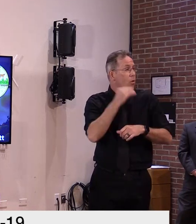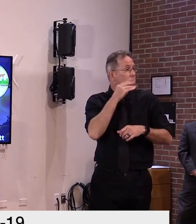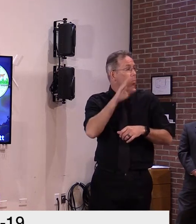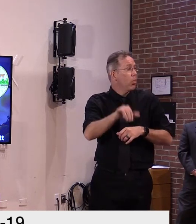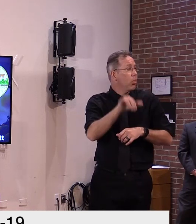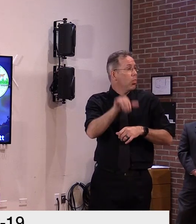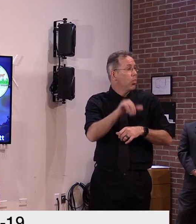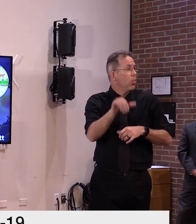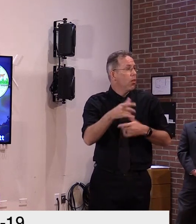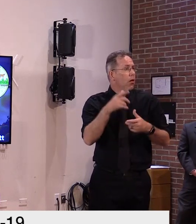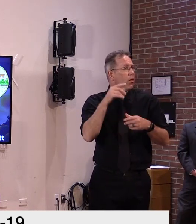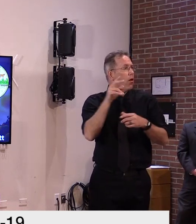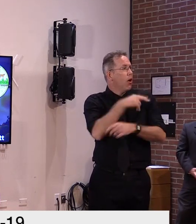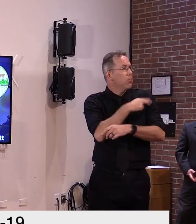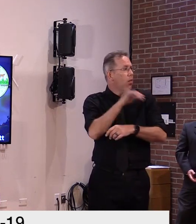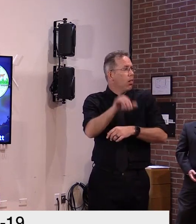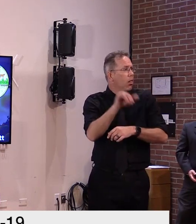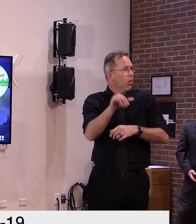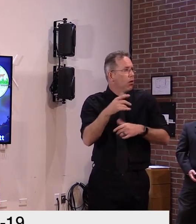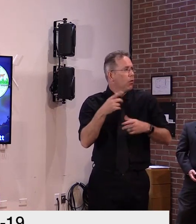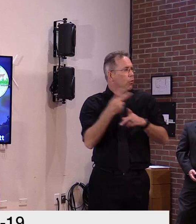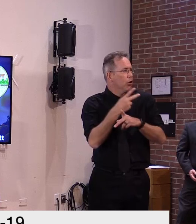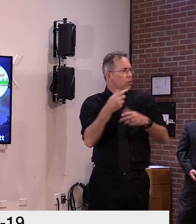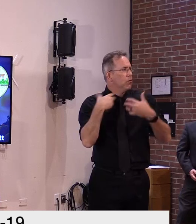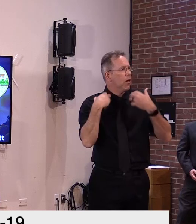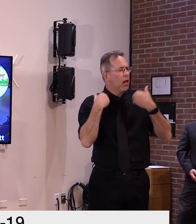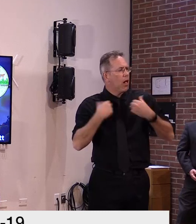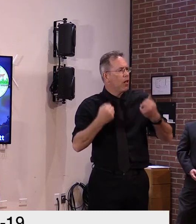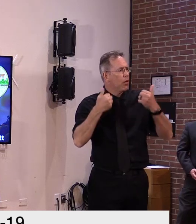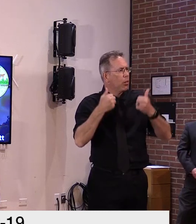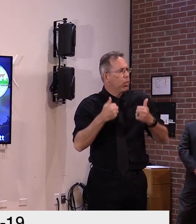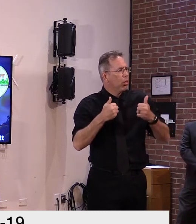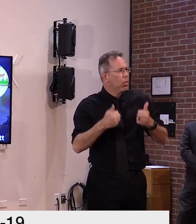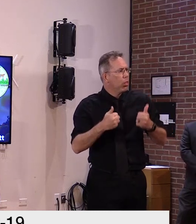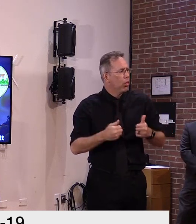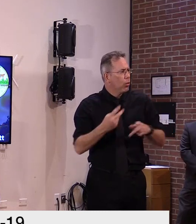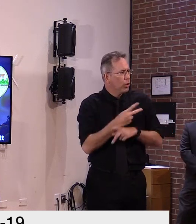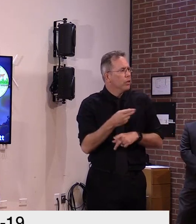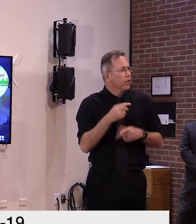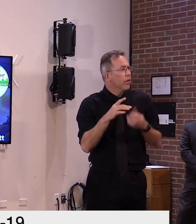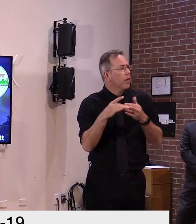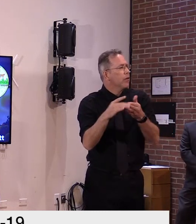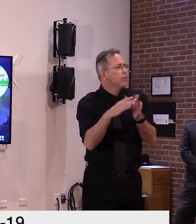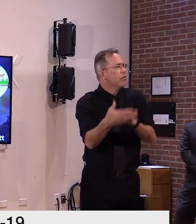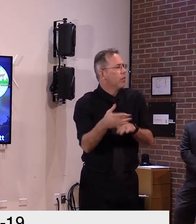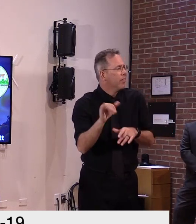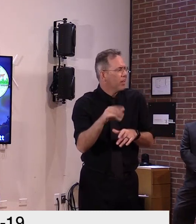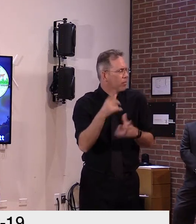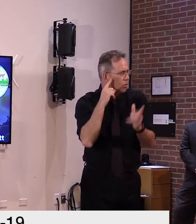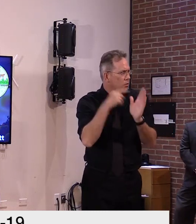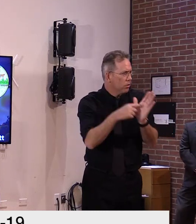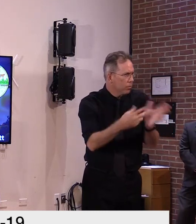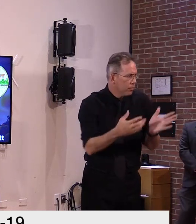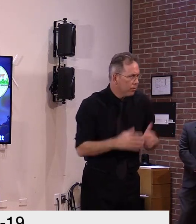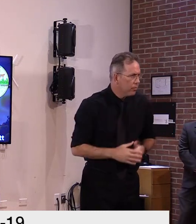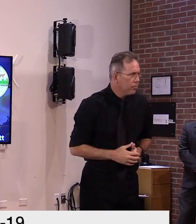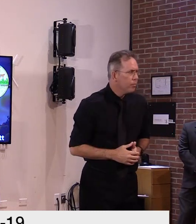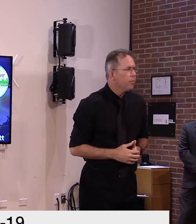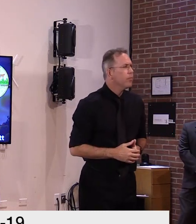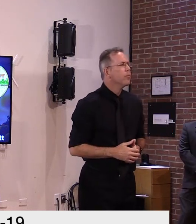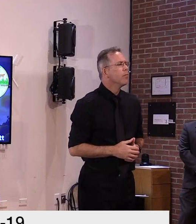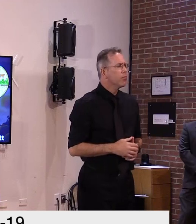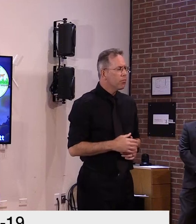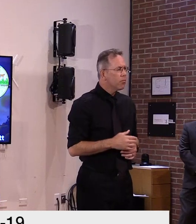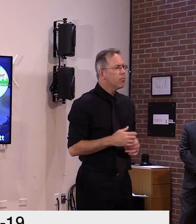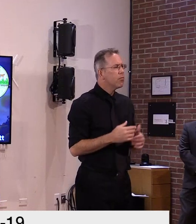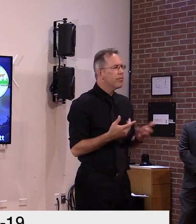up as a death statistic eventually. That's where the studies like the ones you described are a